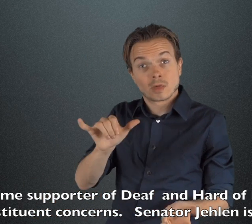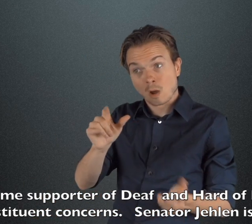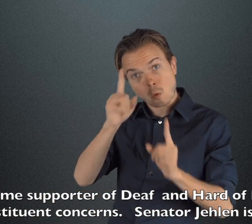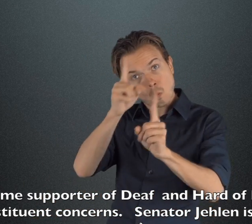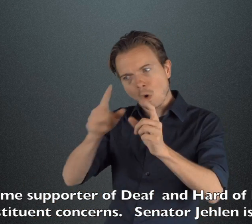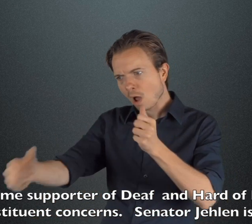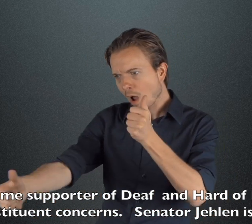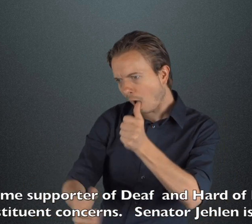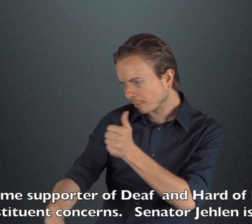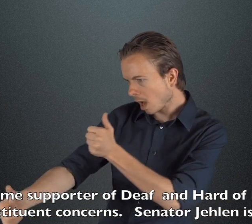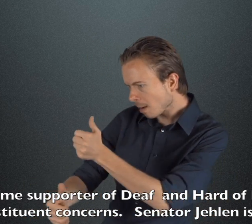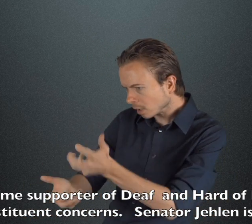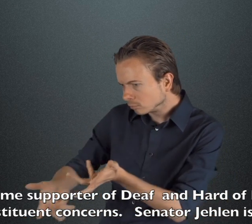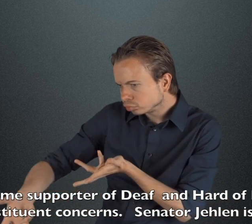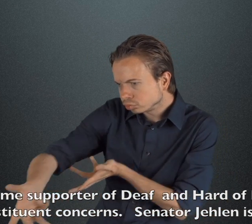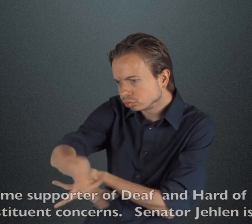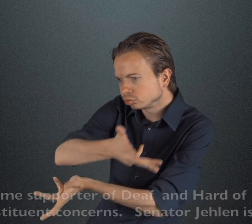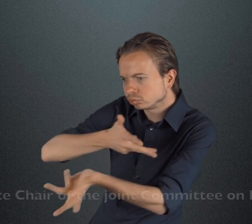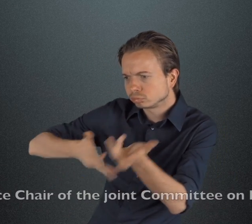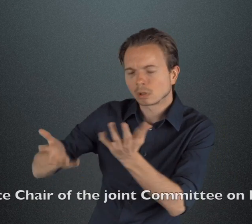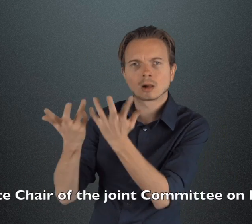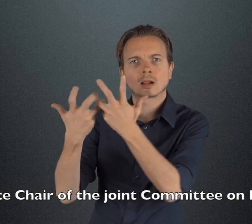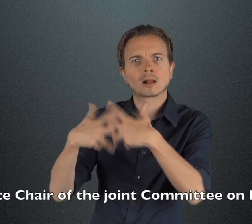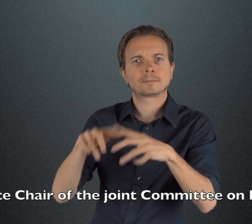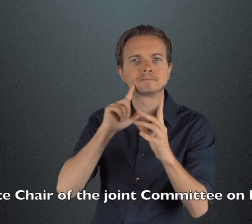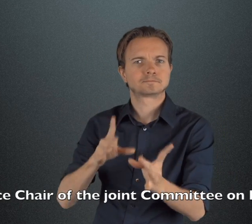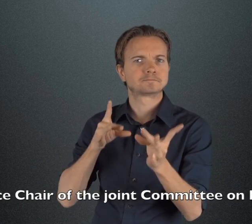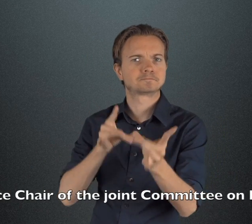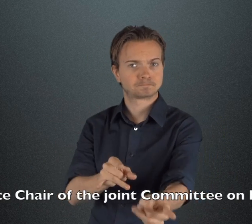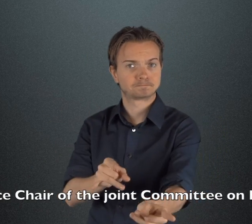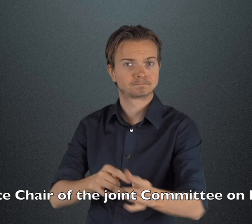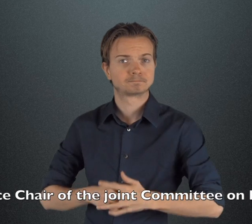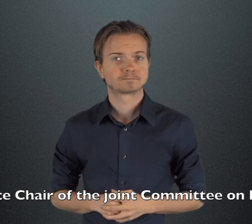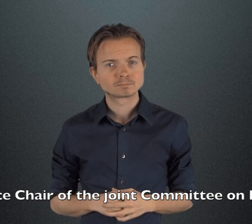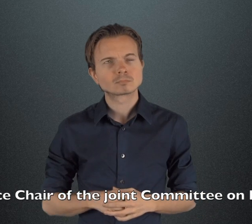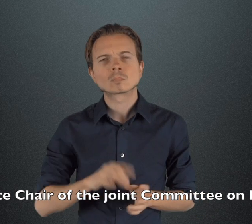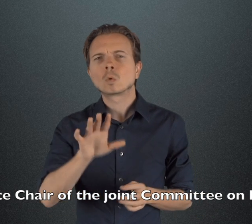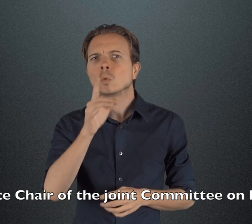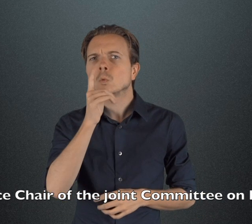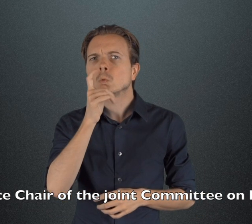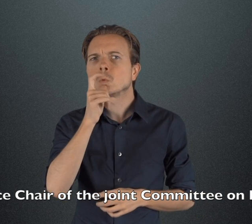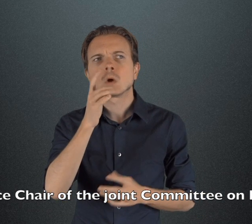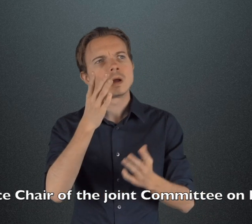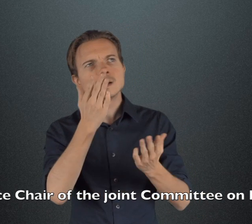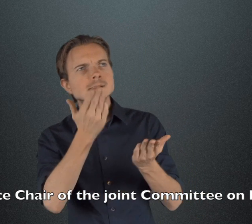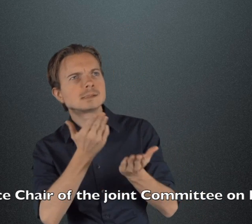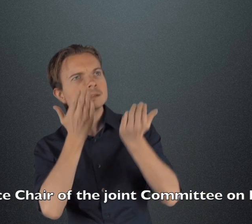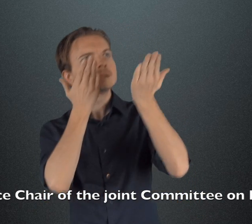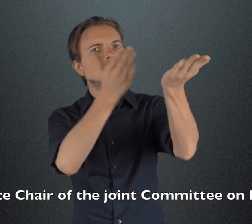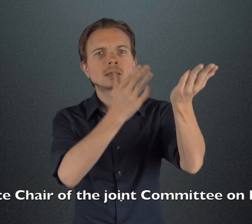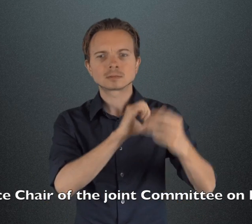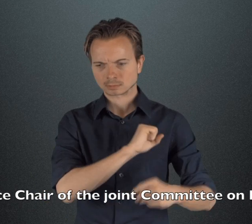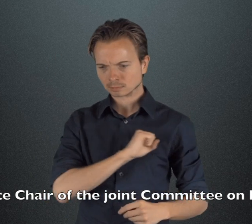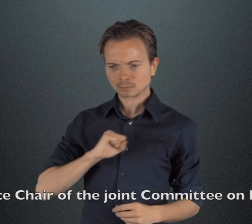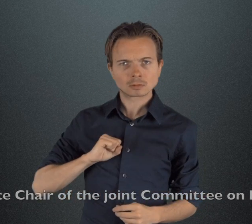constituents' concerns. Senator J. Lynn is the Senate Vice Chair of the Joint Committee on